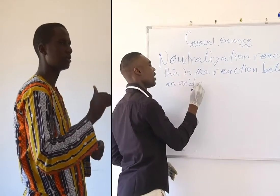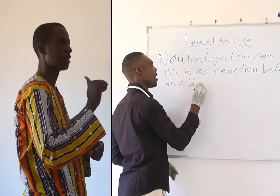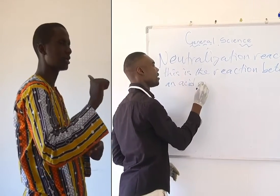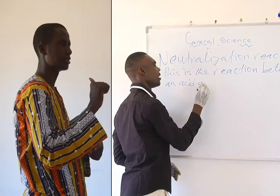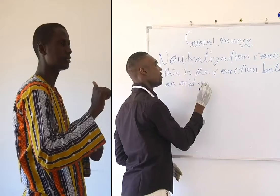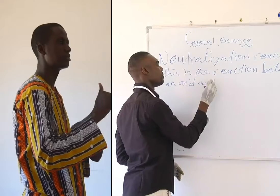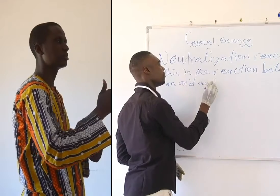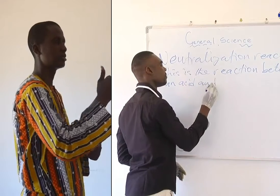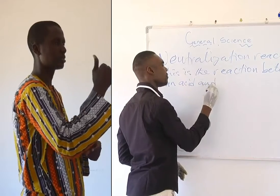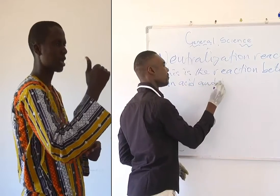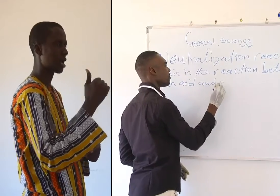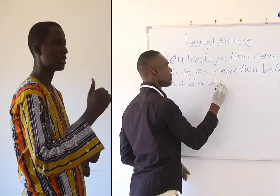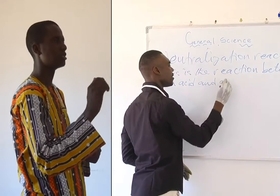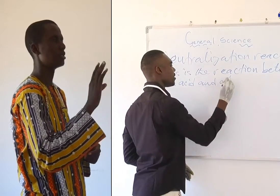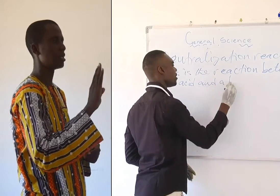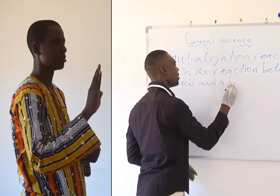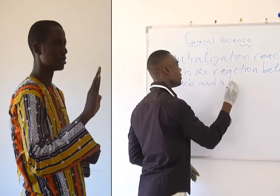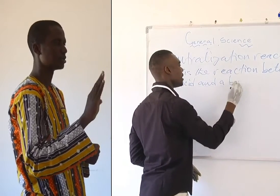and a